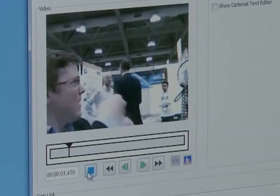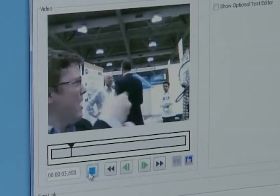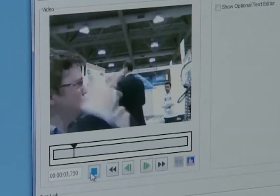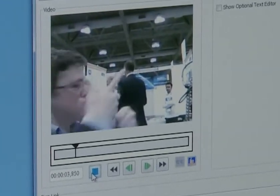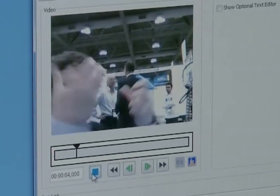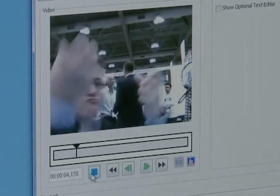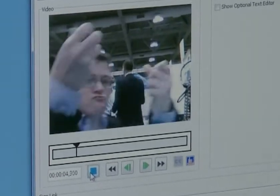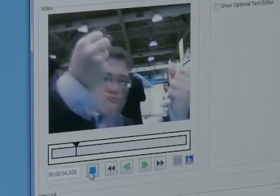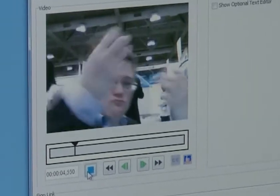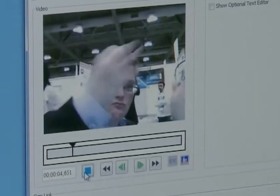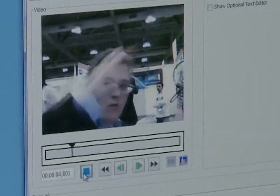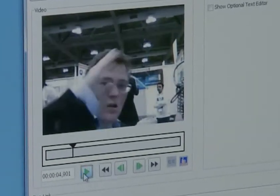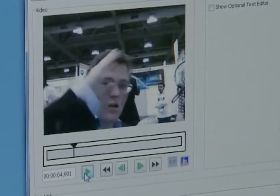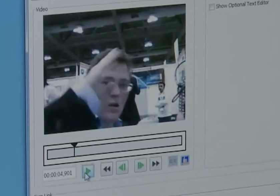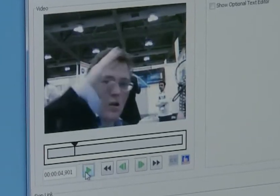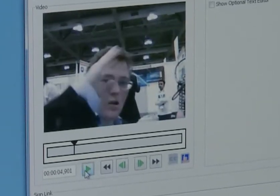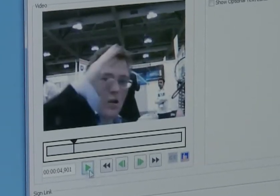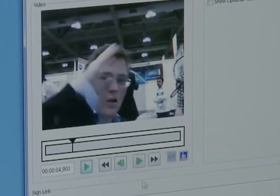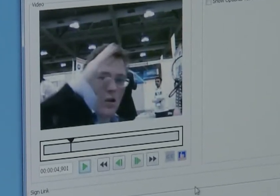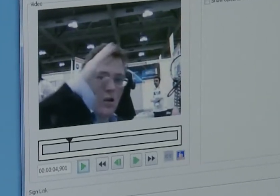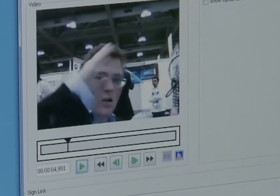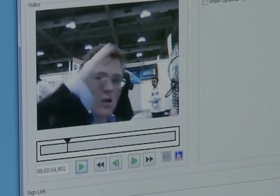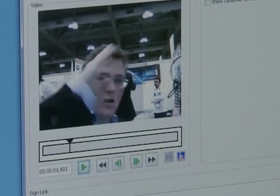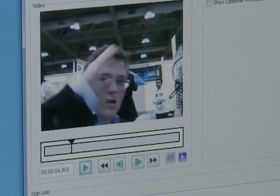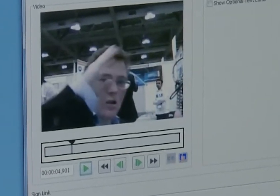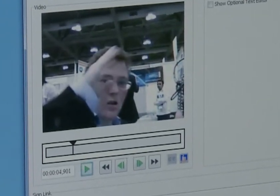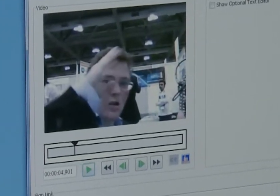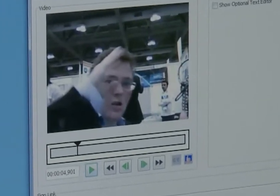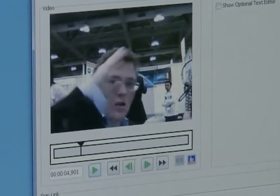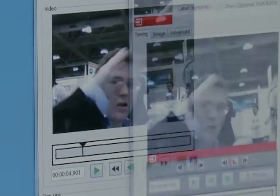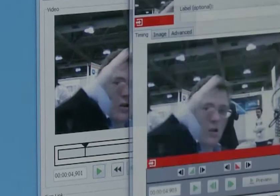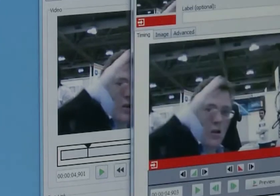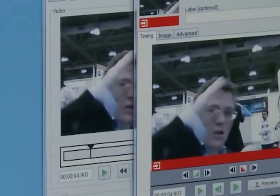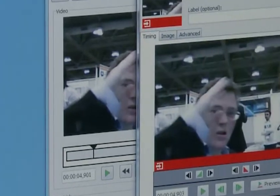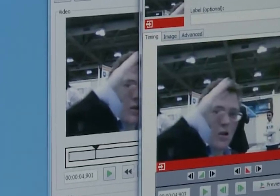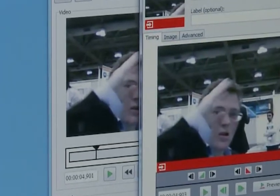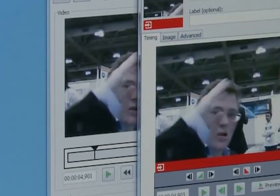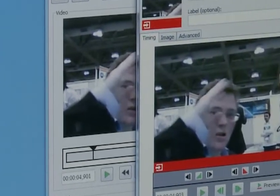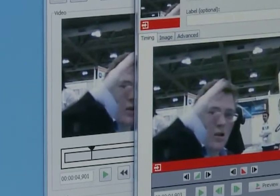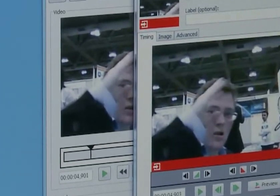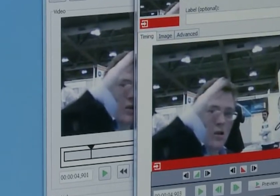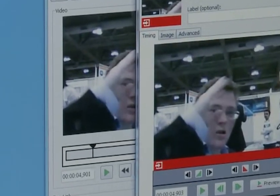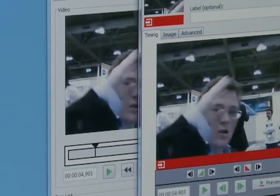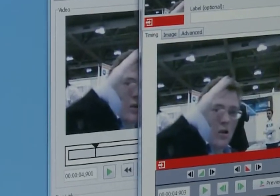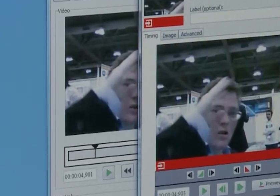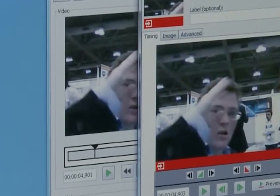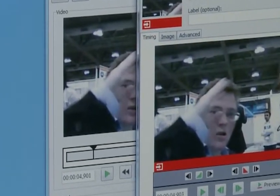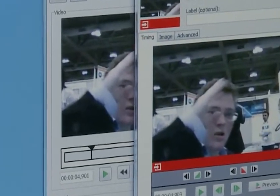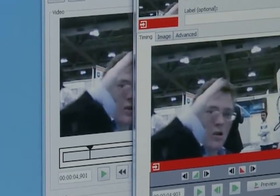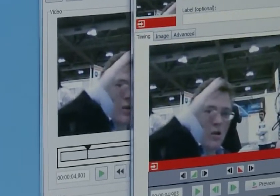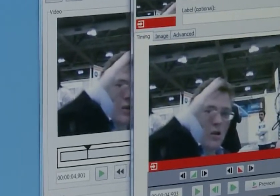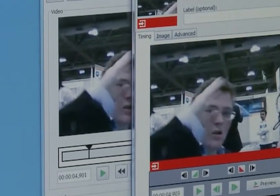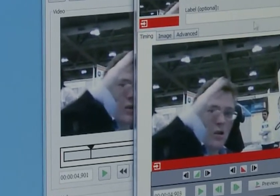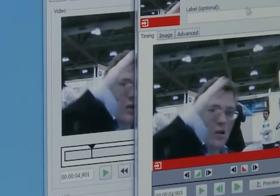other websites. So suppose I wanted to make a link at this section of the video, I would just hit add link, and this enables me